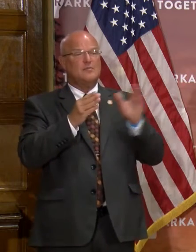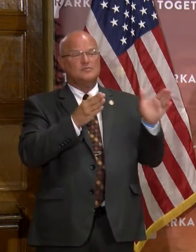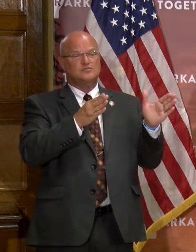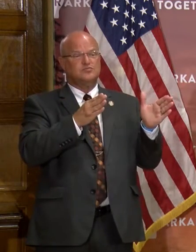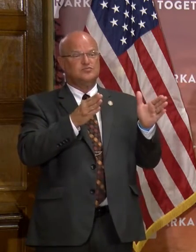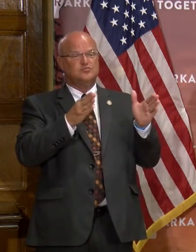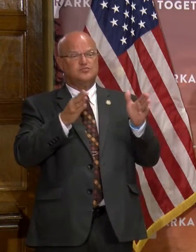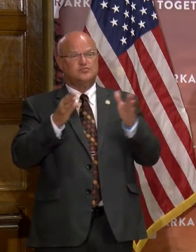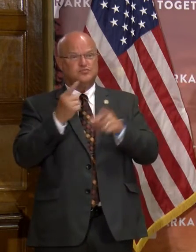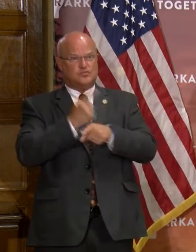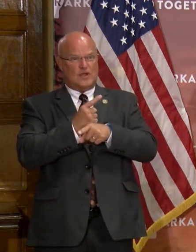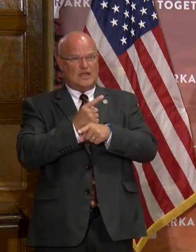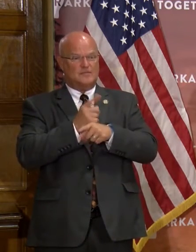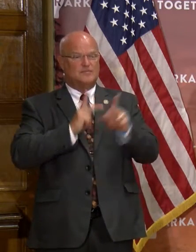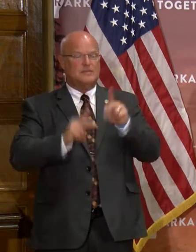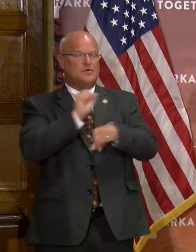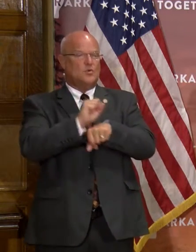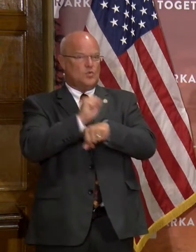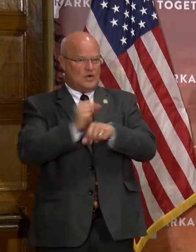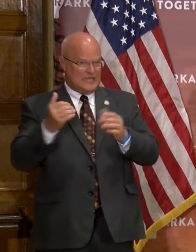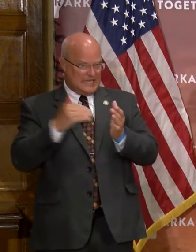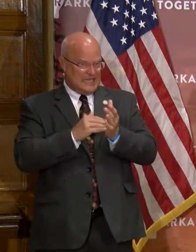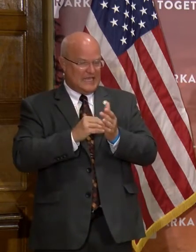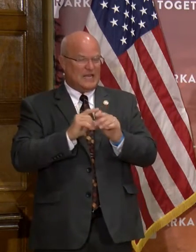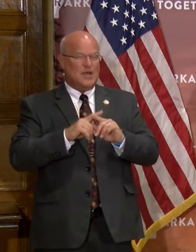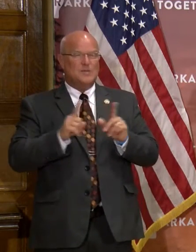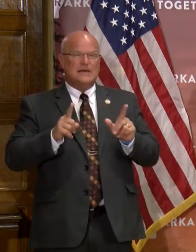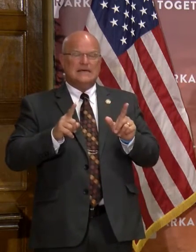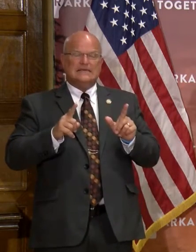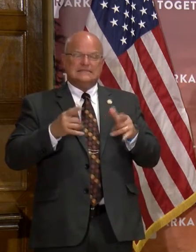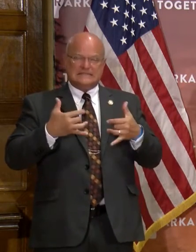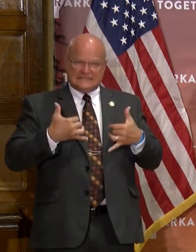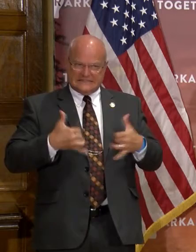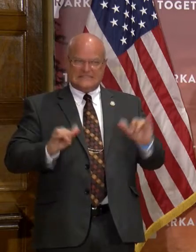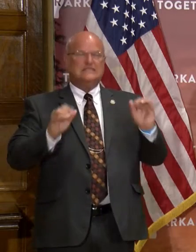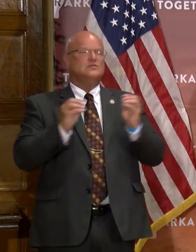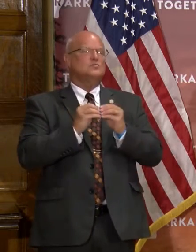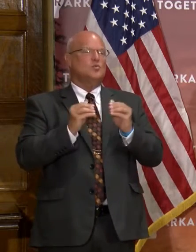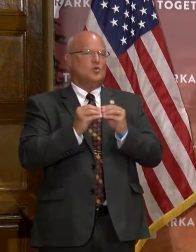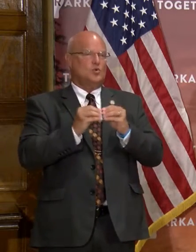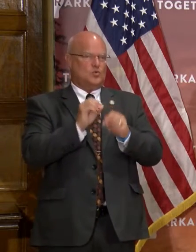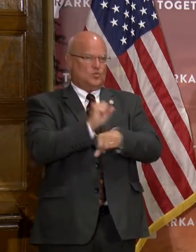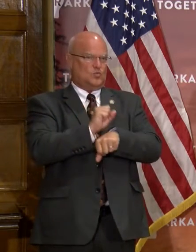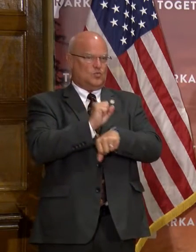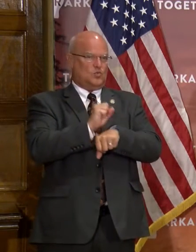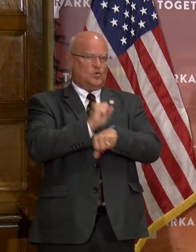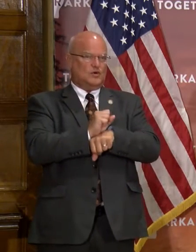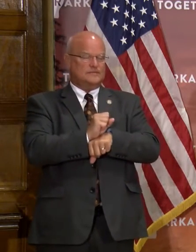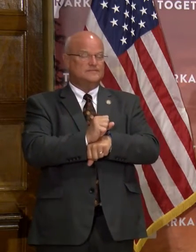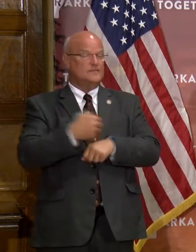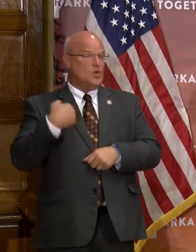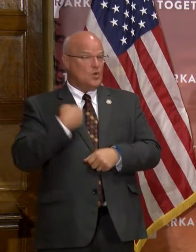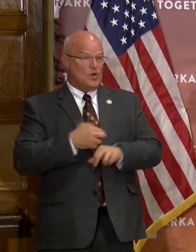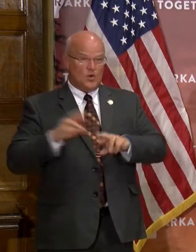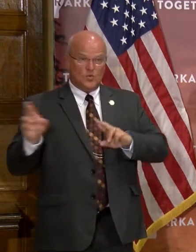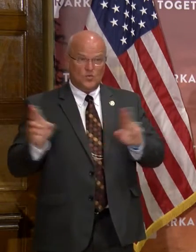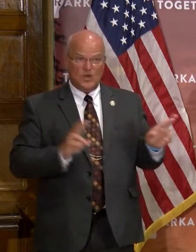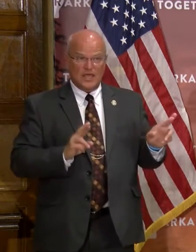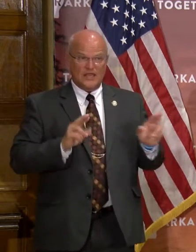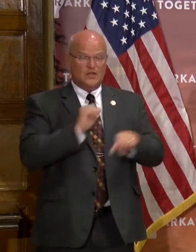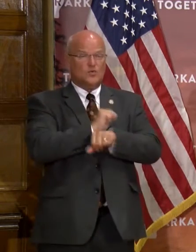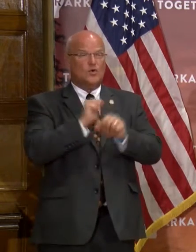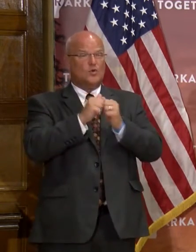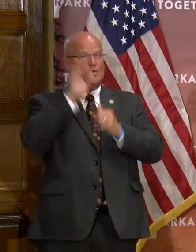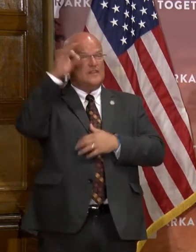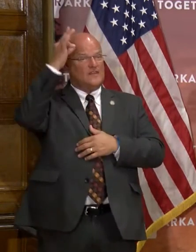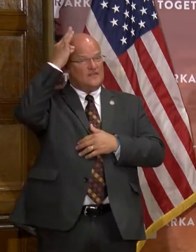right direction, but again, we're not out of the woods just yet, and we have some work to do. So we stand ready to work with the Federal Department of